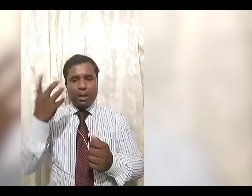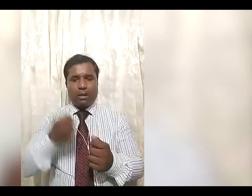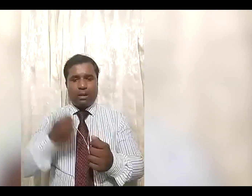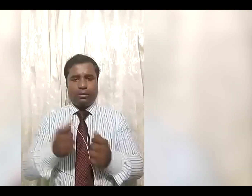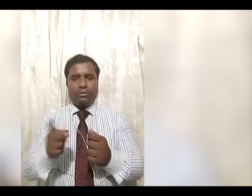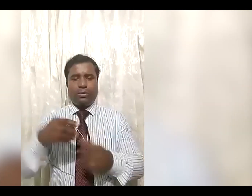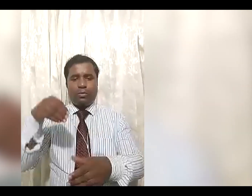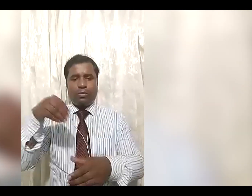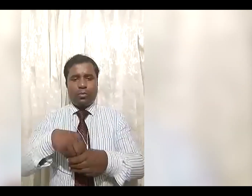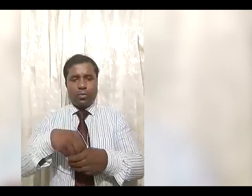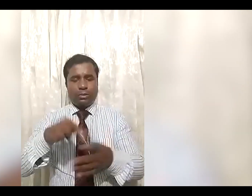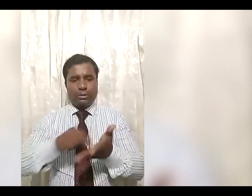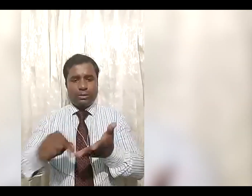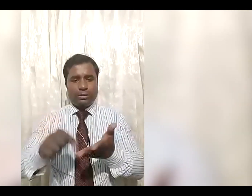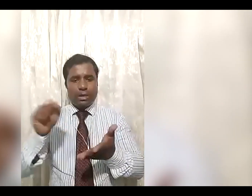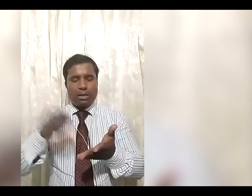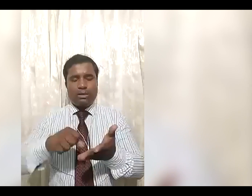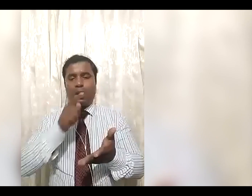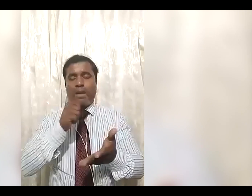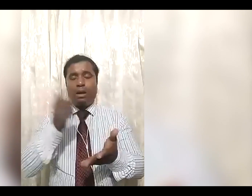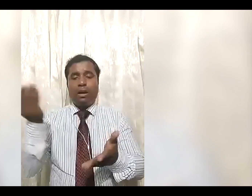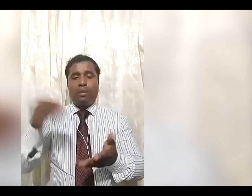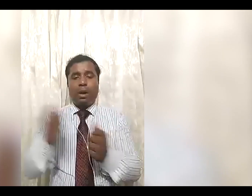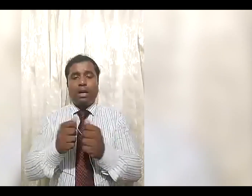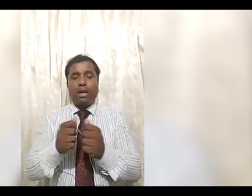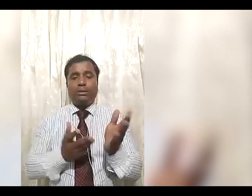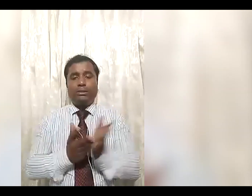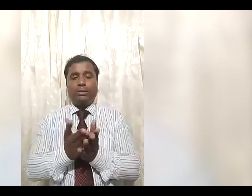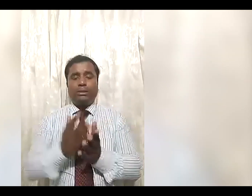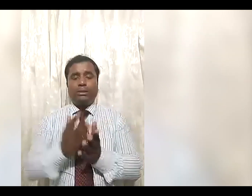election process, how the process are more